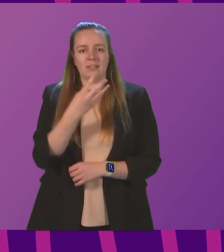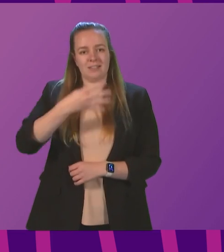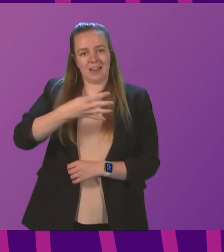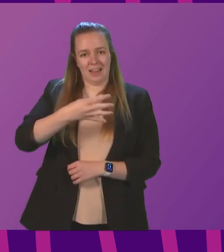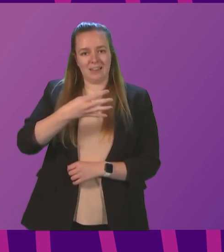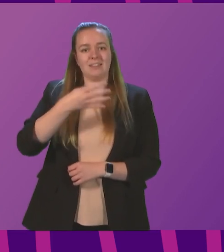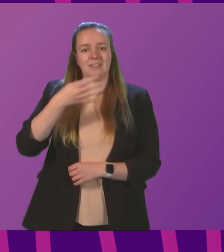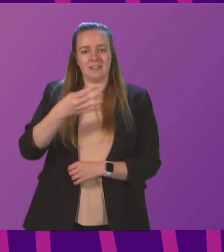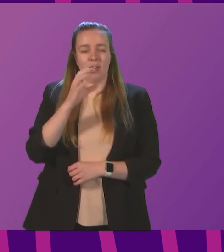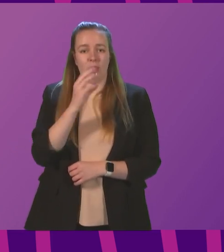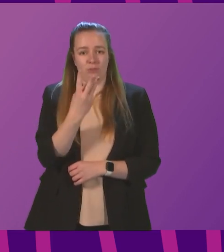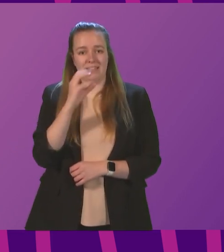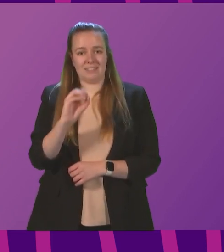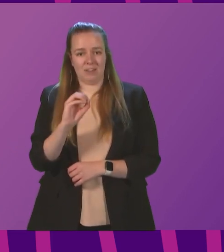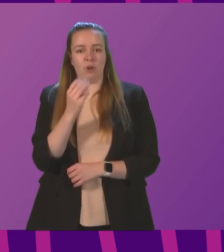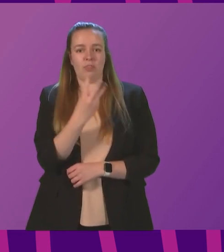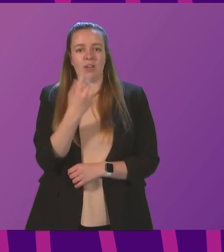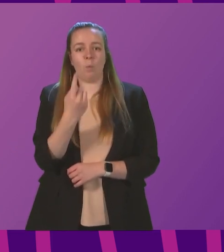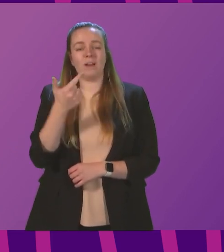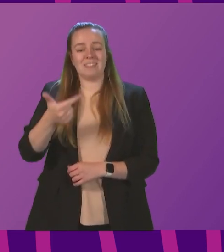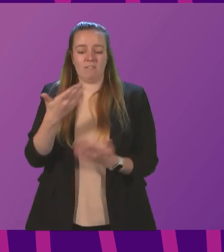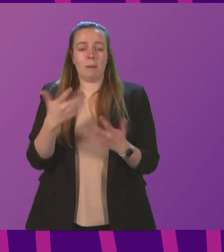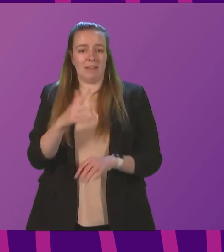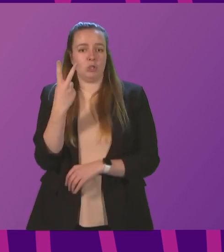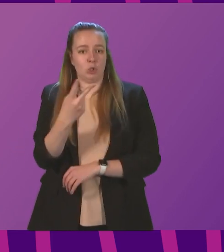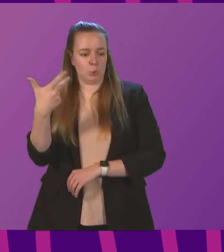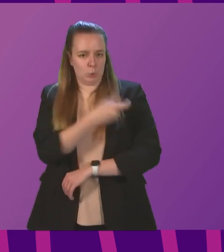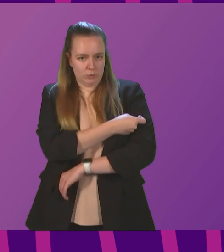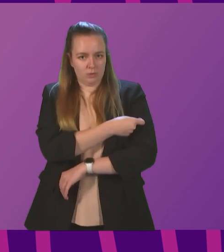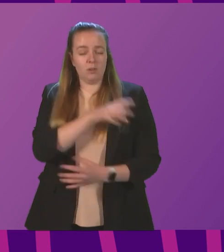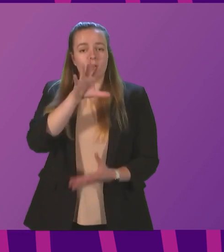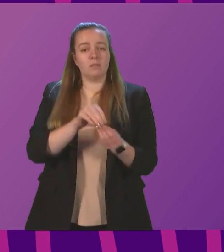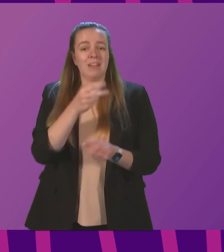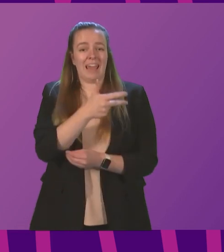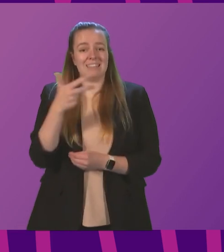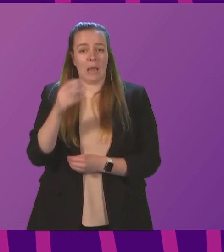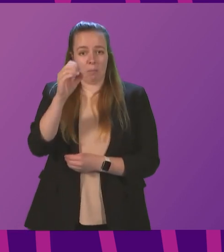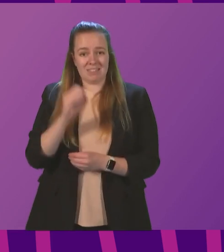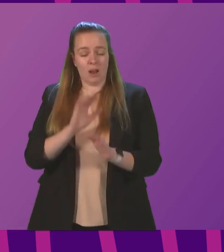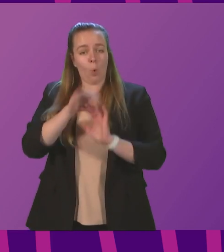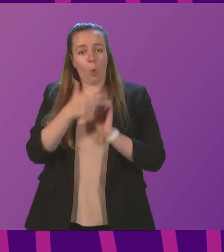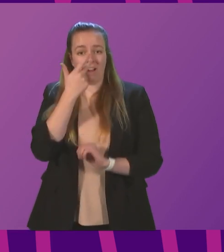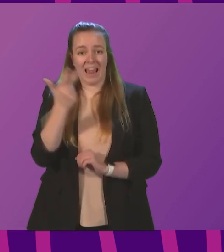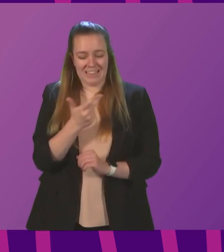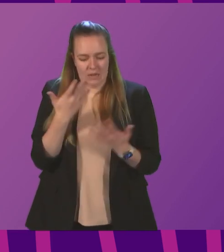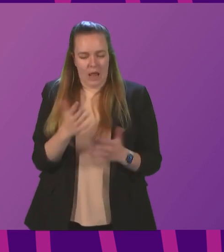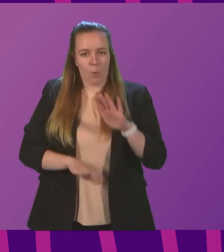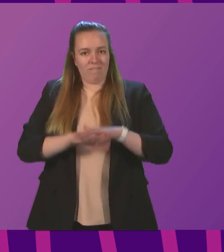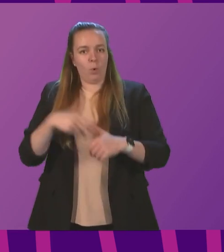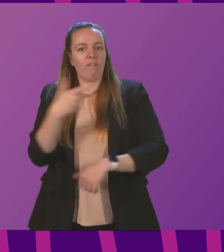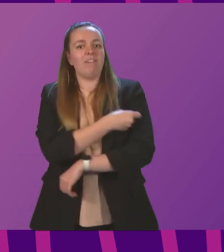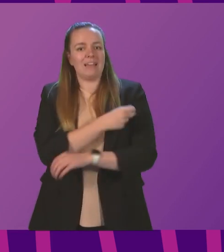,317 have now had both doses. In total, 88% of all those over 18 are now fully